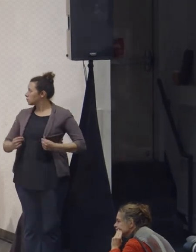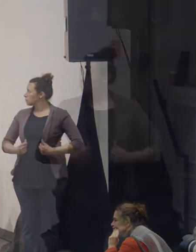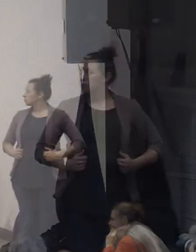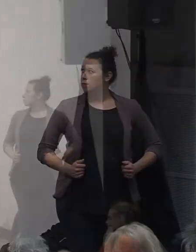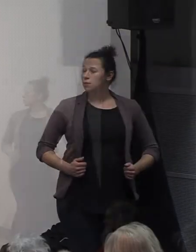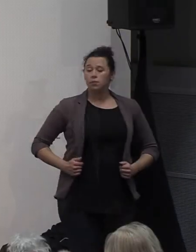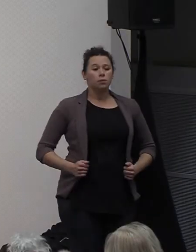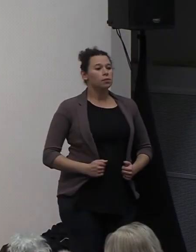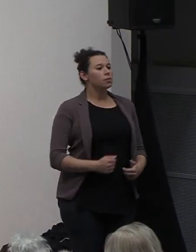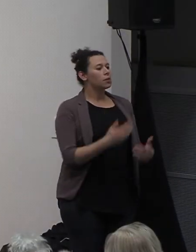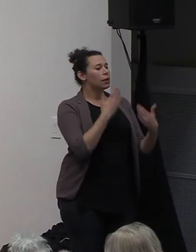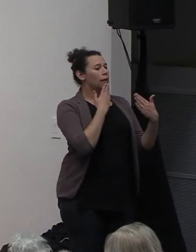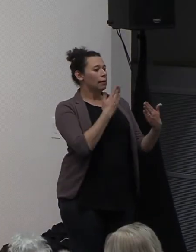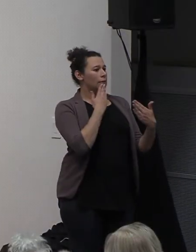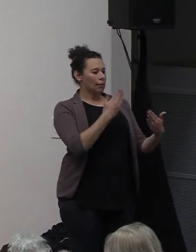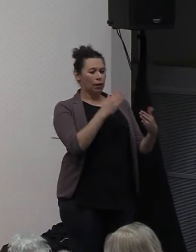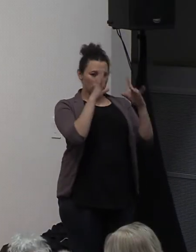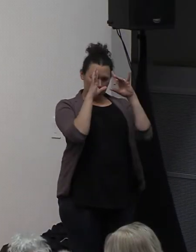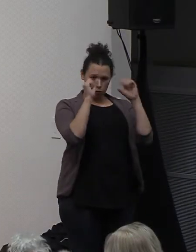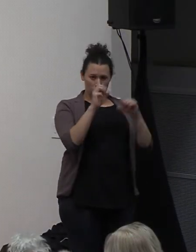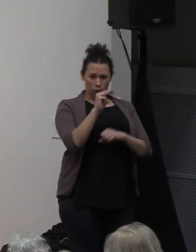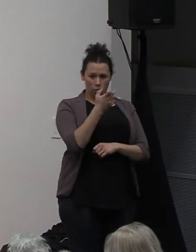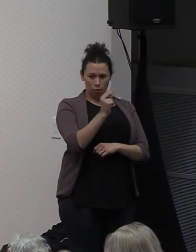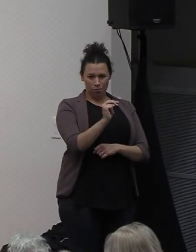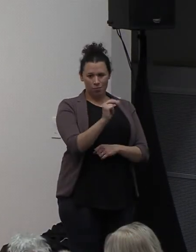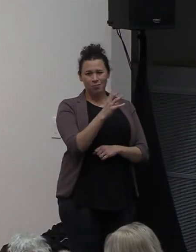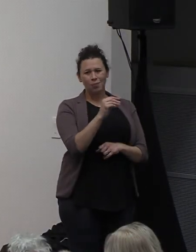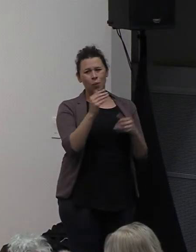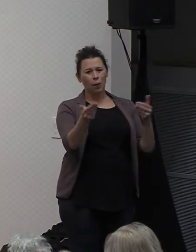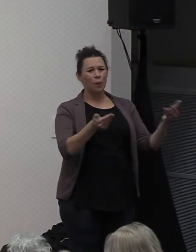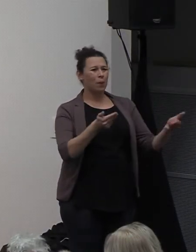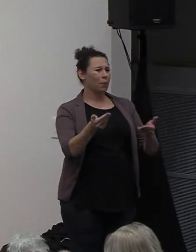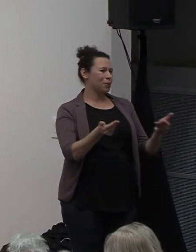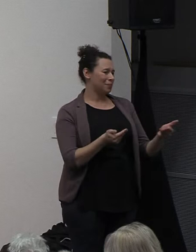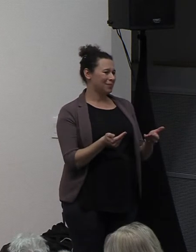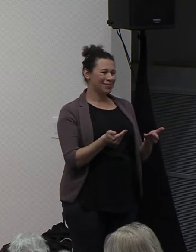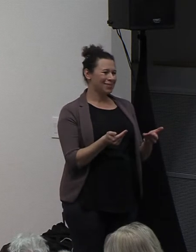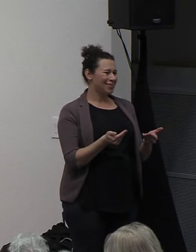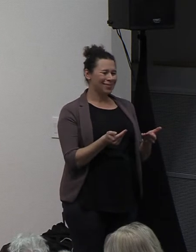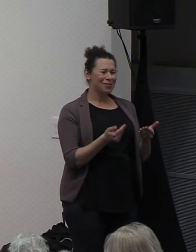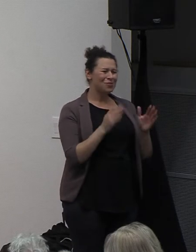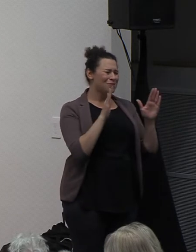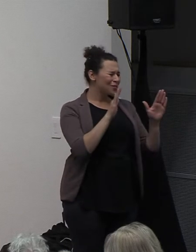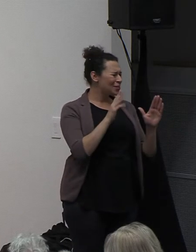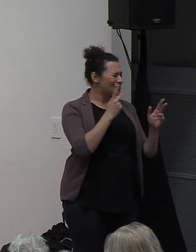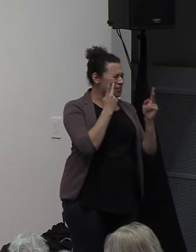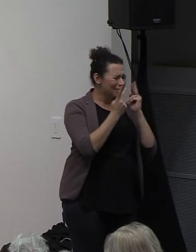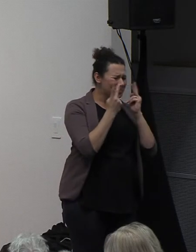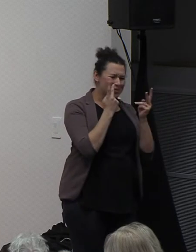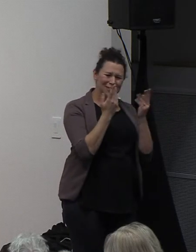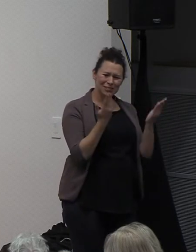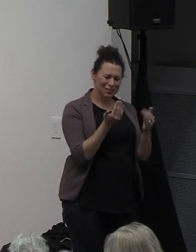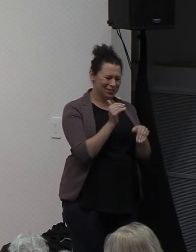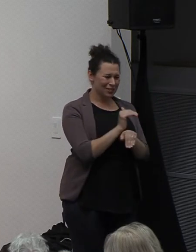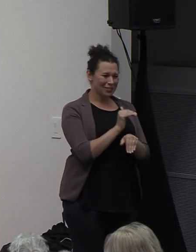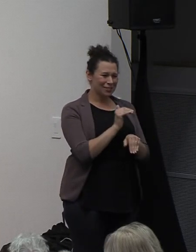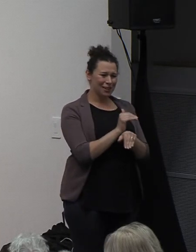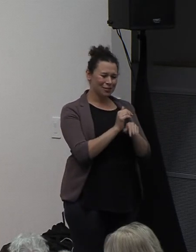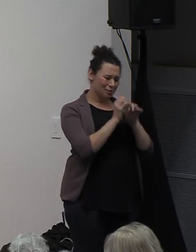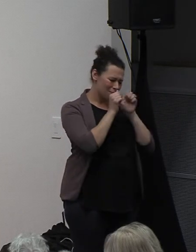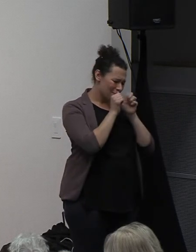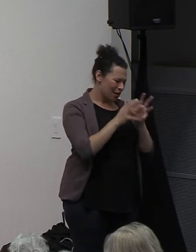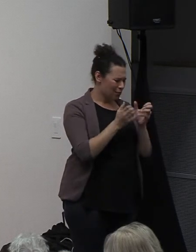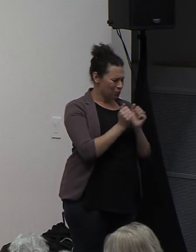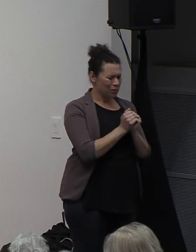Thank you, Chancellor Martin, and welcome everyone. It's so wonderful to see you all here tonight. We've been blessed with